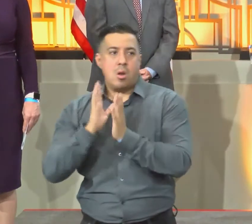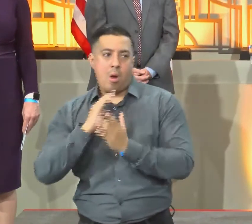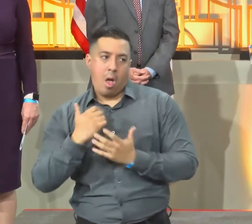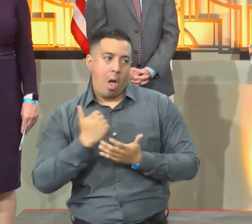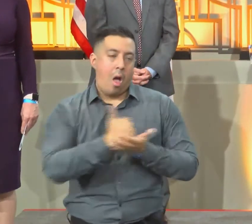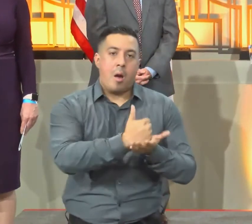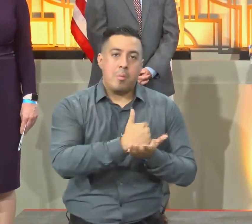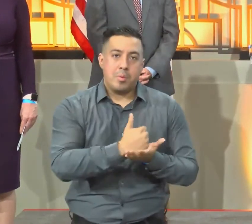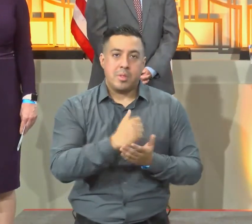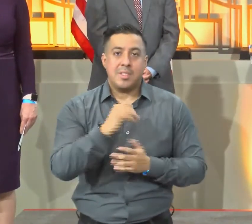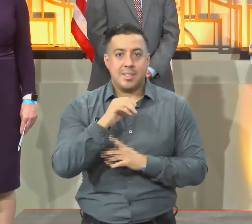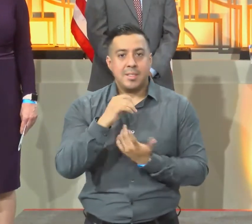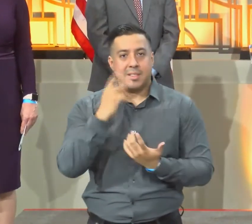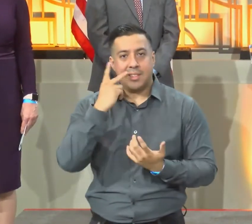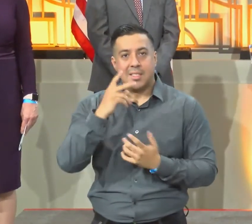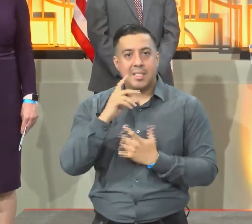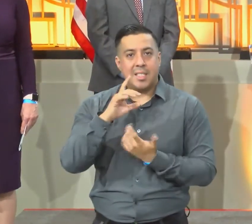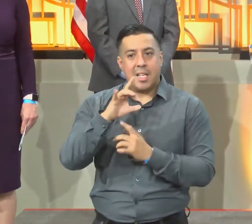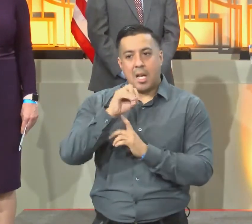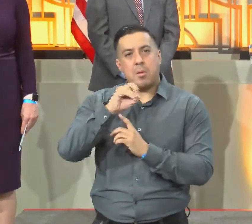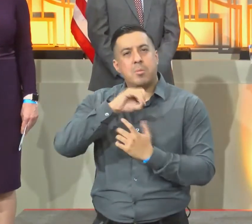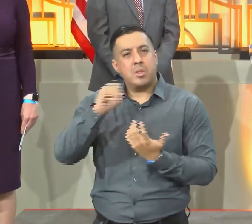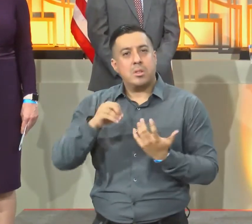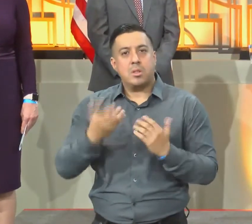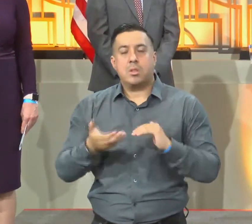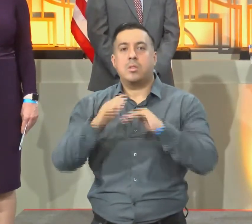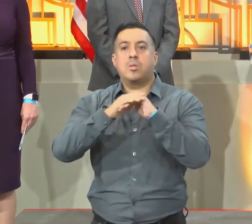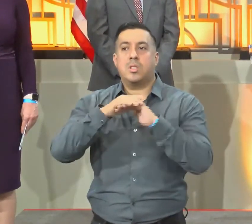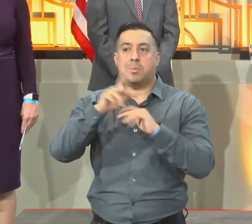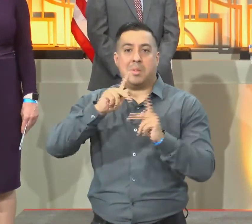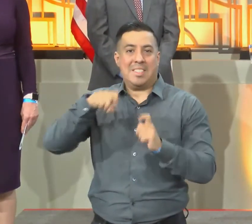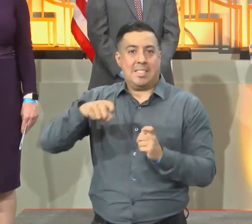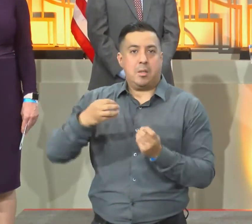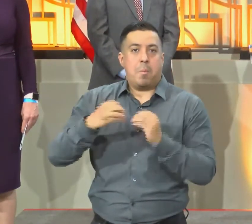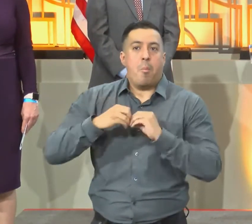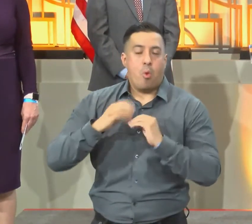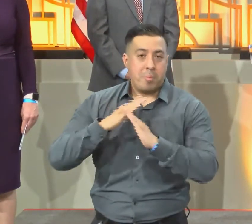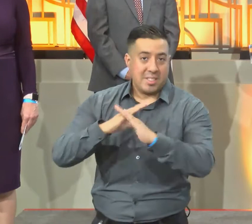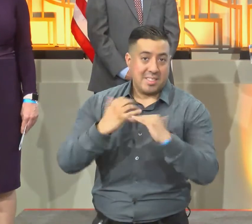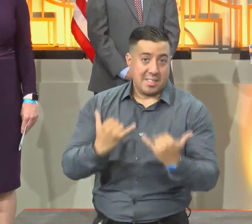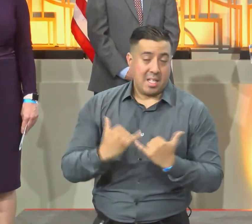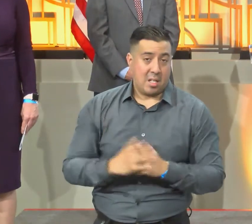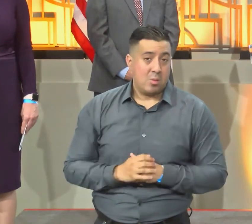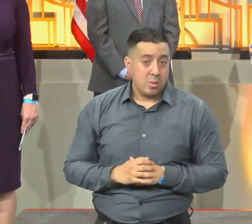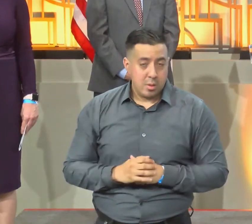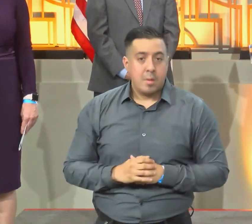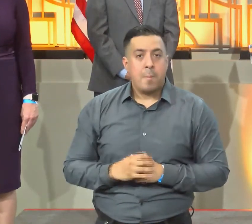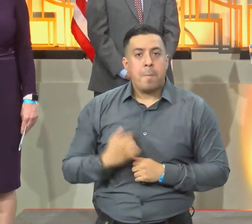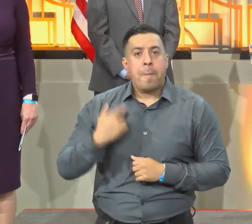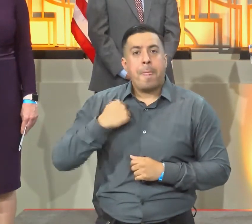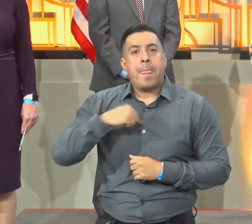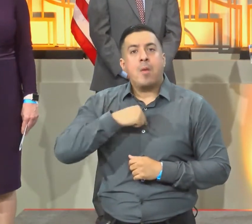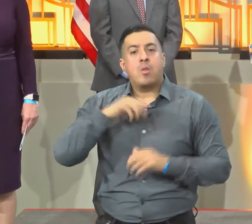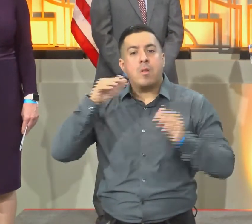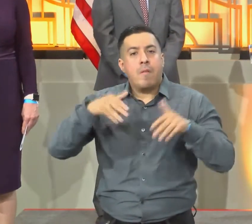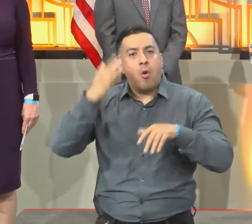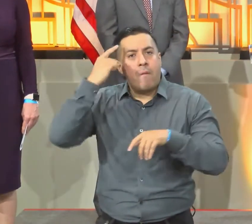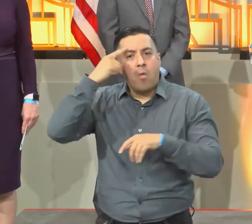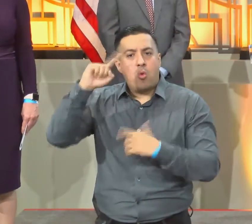90% increase in the need for protective orders right now. Today, we're focusing on economic